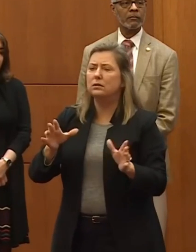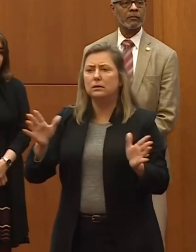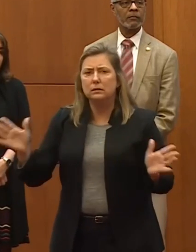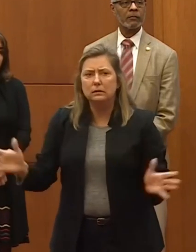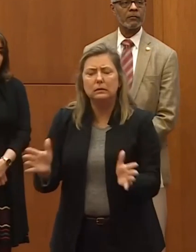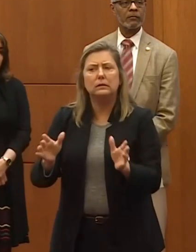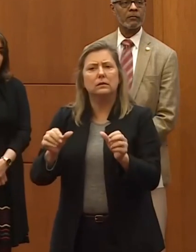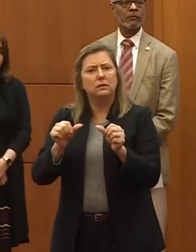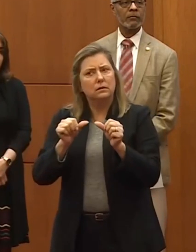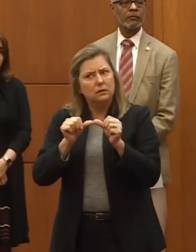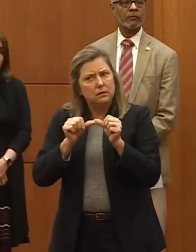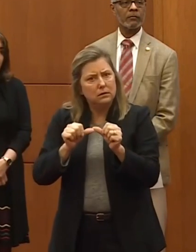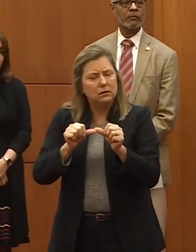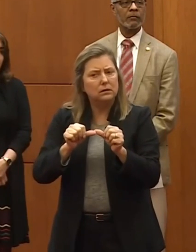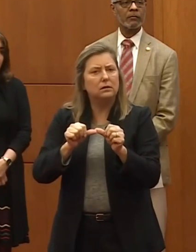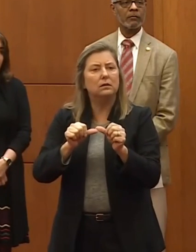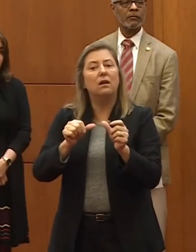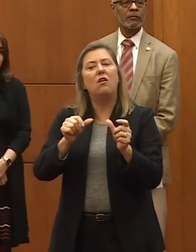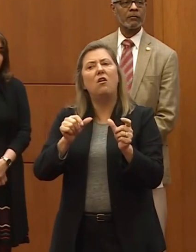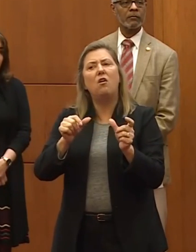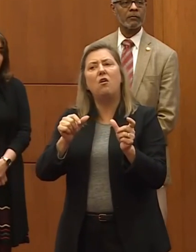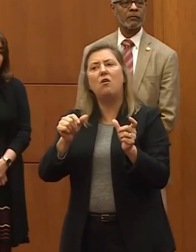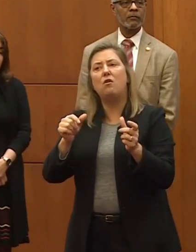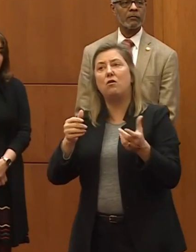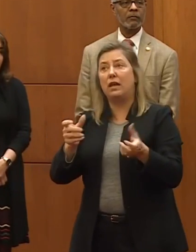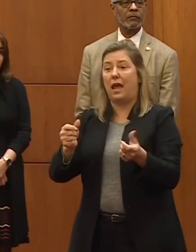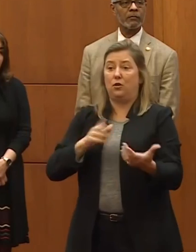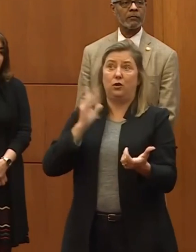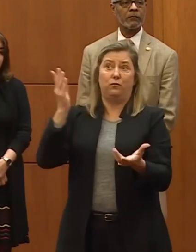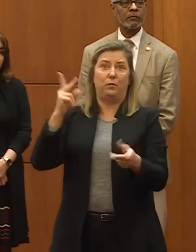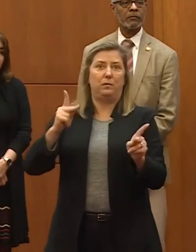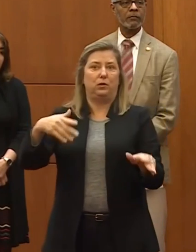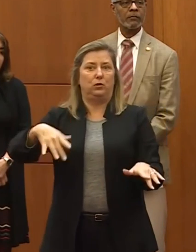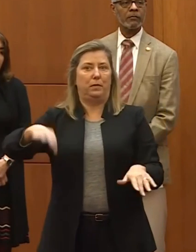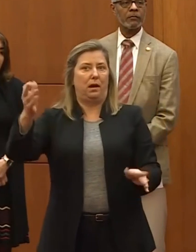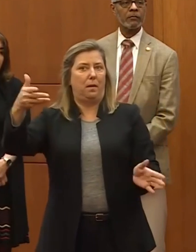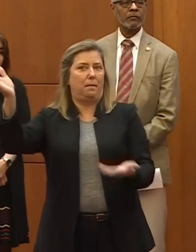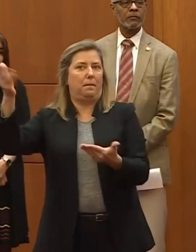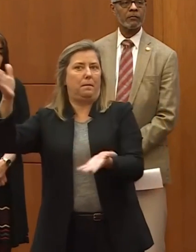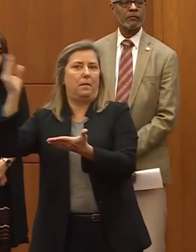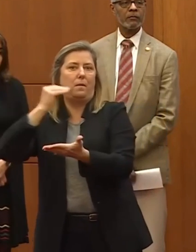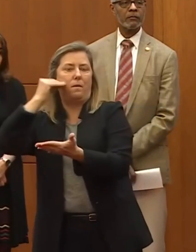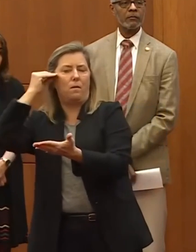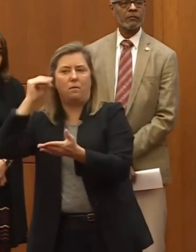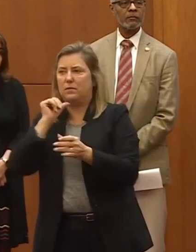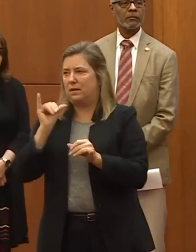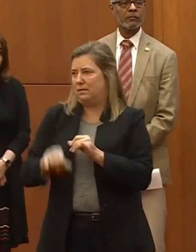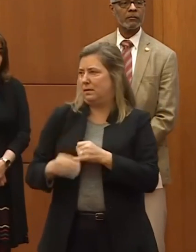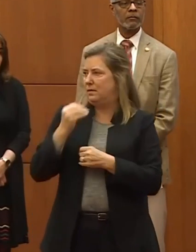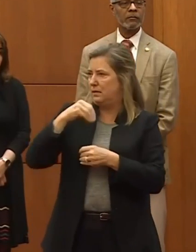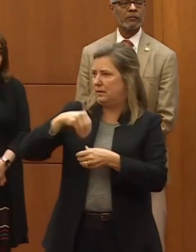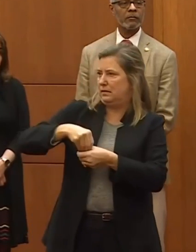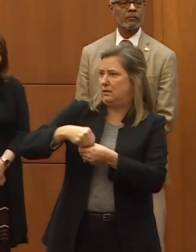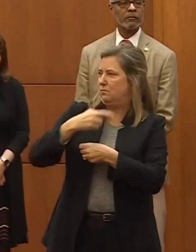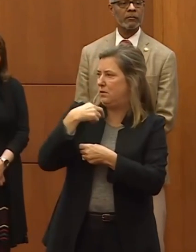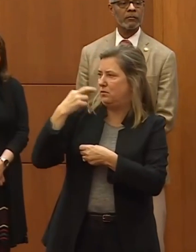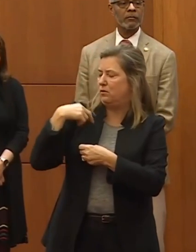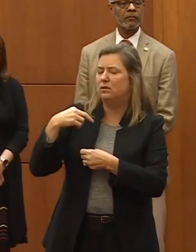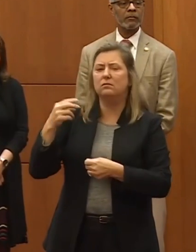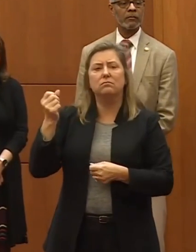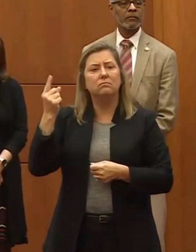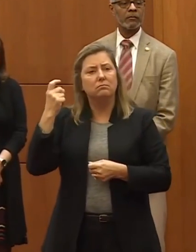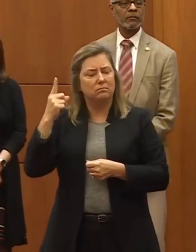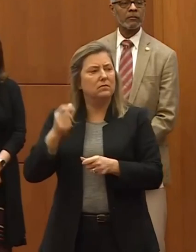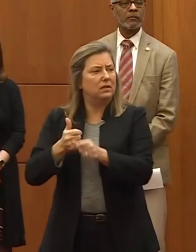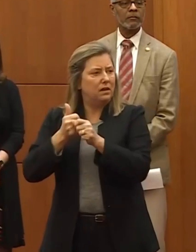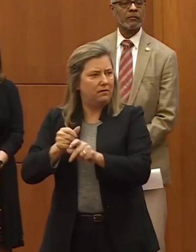to continue takeout options. I understand that this affects people's livelihoods. We are taking the